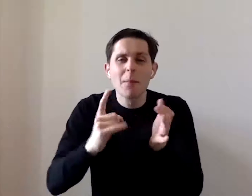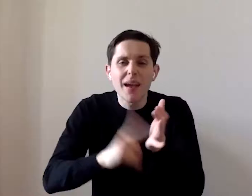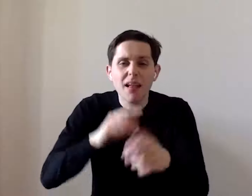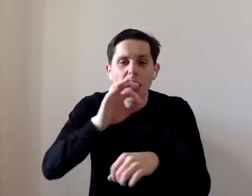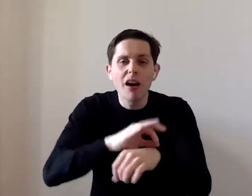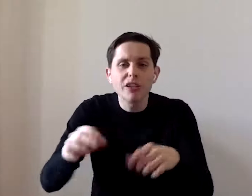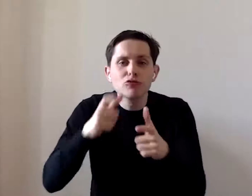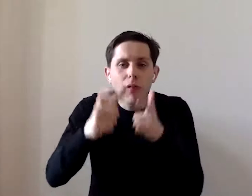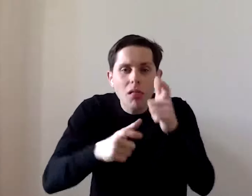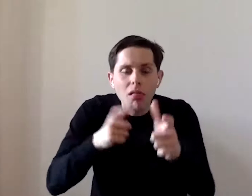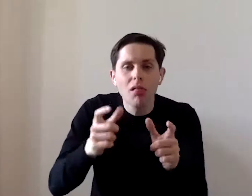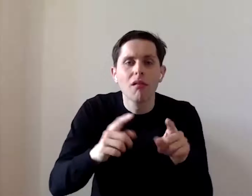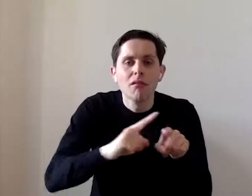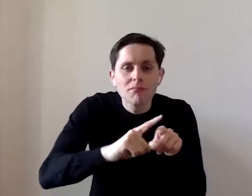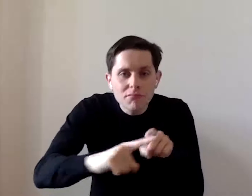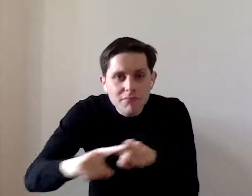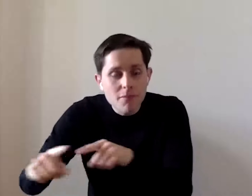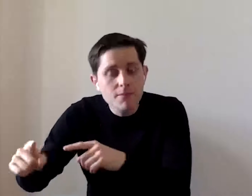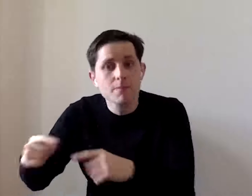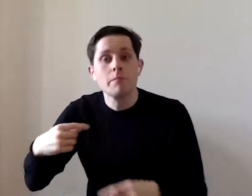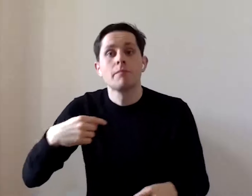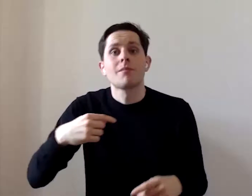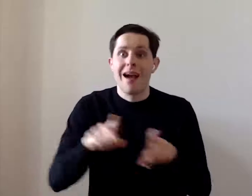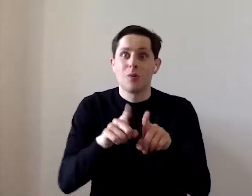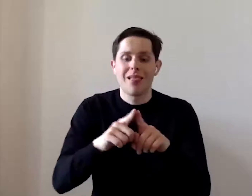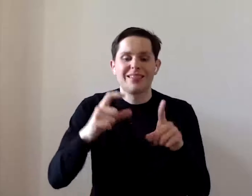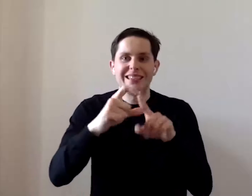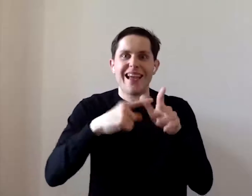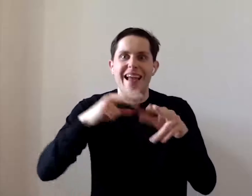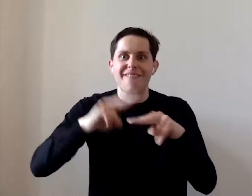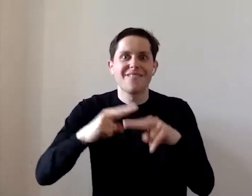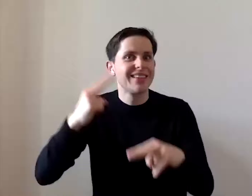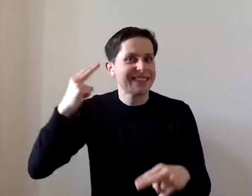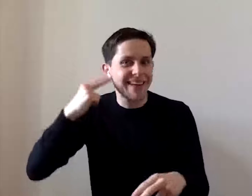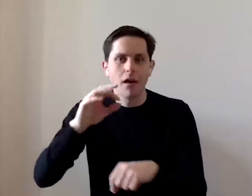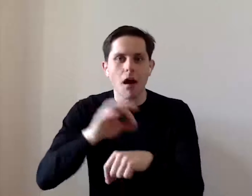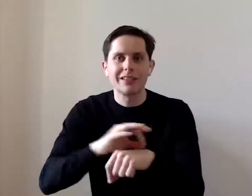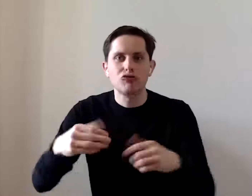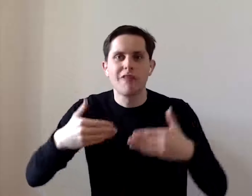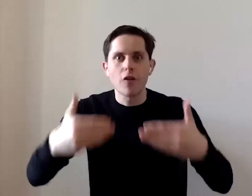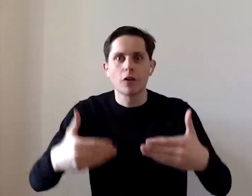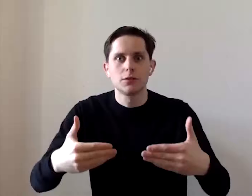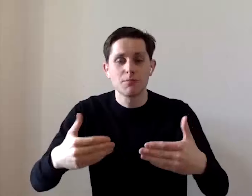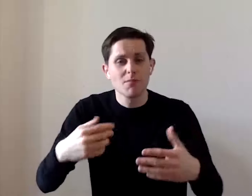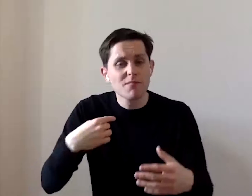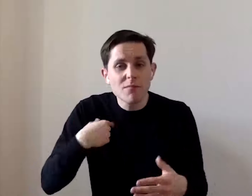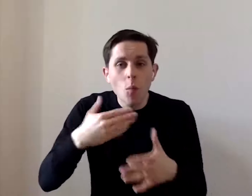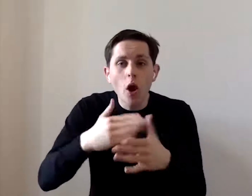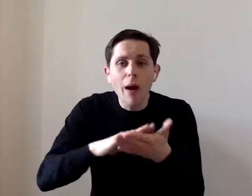of architectural terms, and also Deaf Architectural Front, DAF. I've been working at Haworth Tompkins since 2017 as a Part